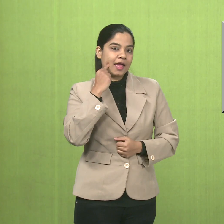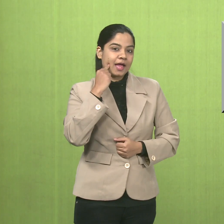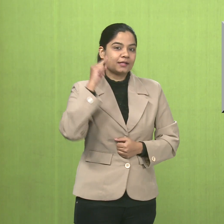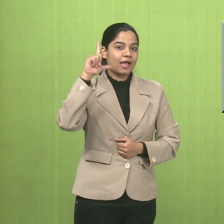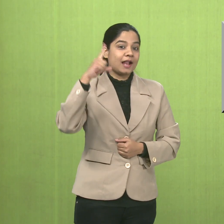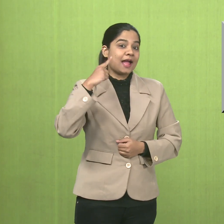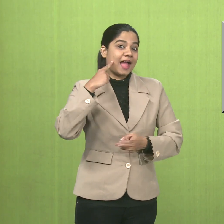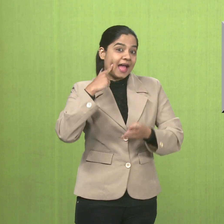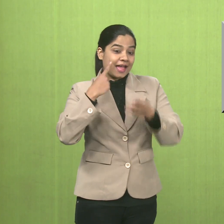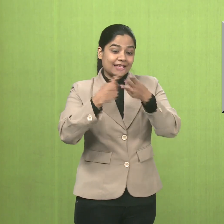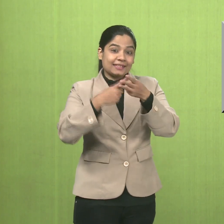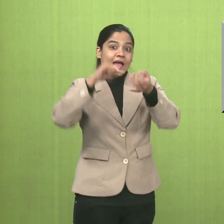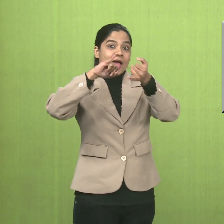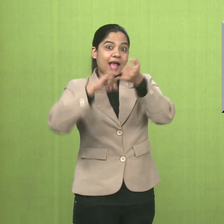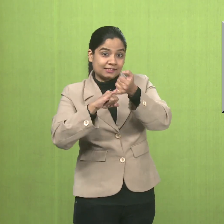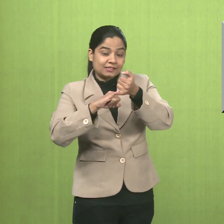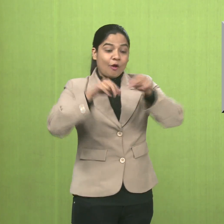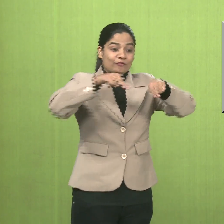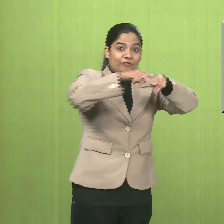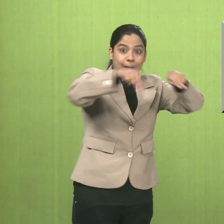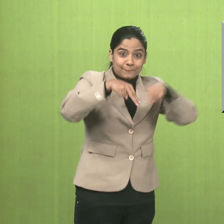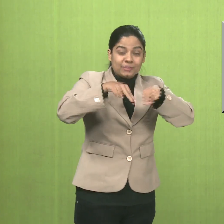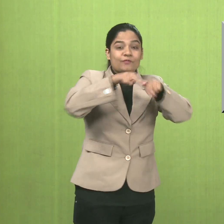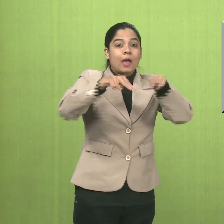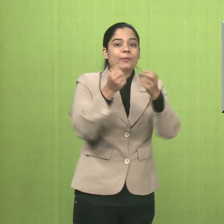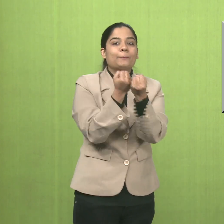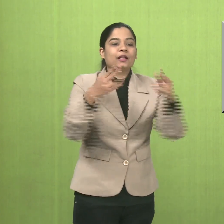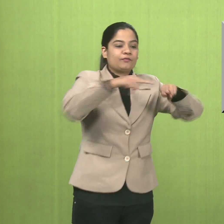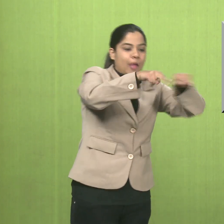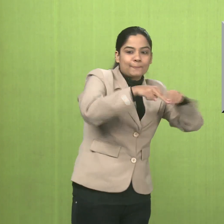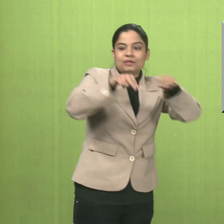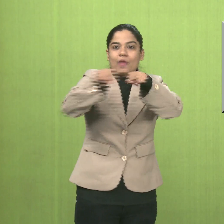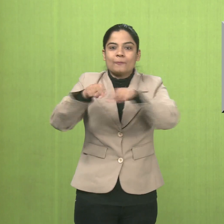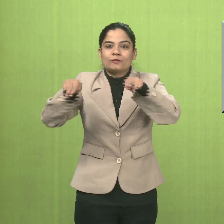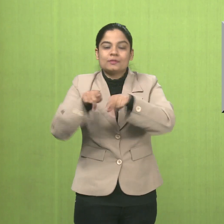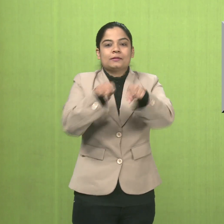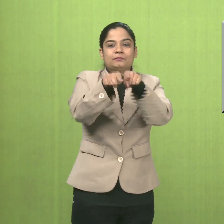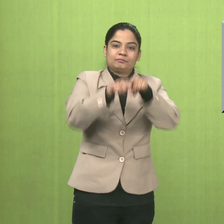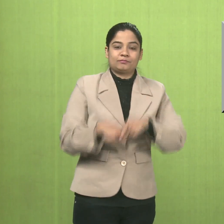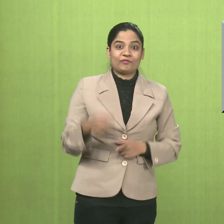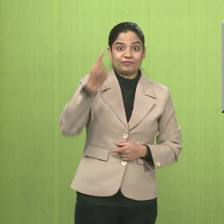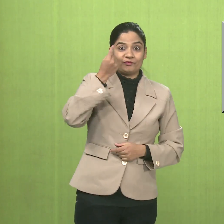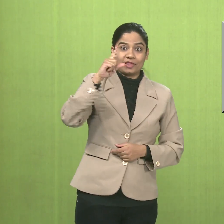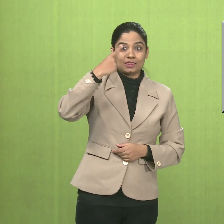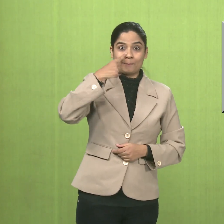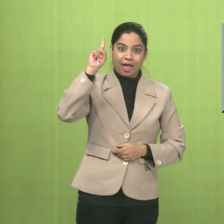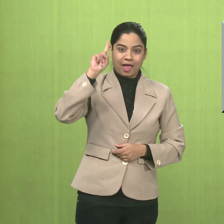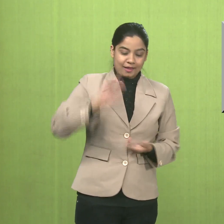Families, a group of parents, etc. Parents, children,